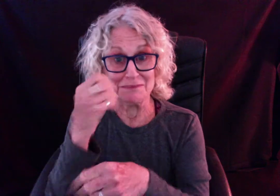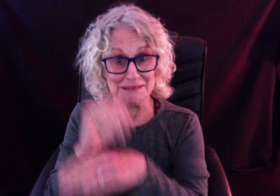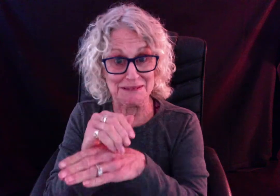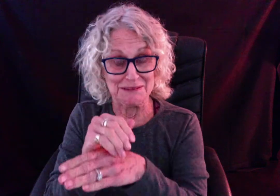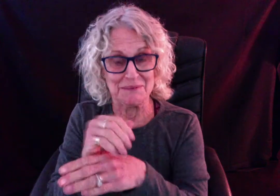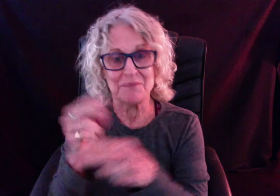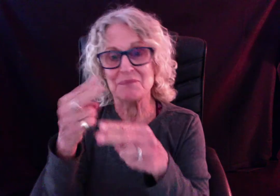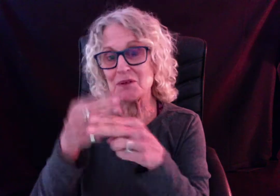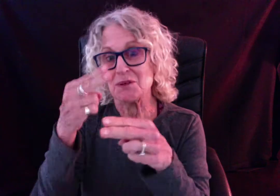called